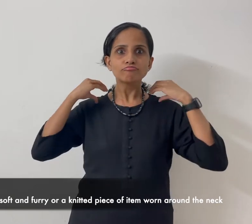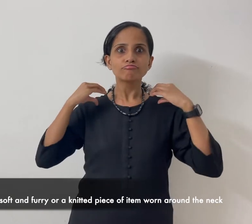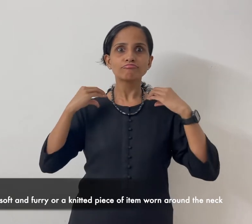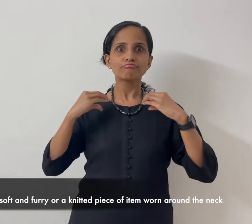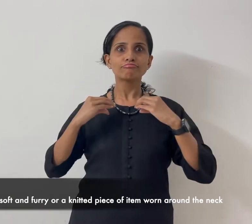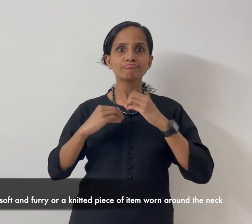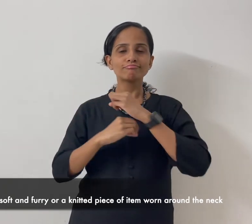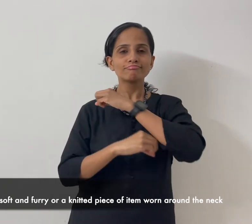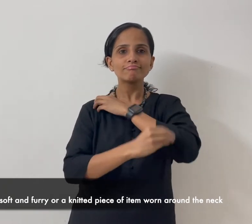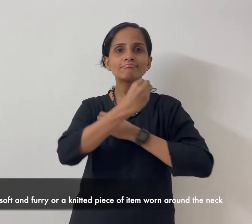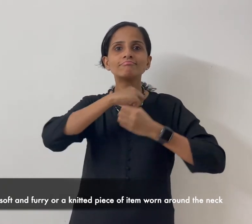around the neck.